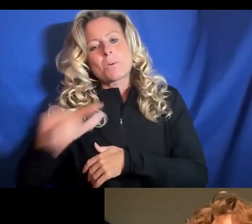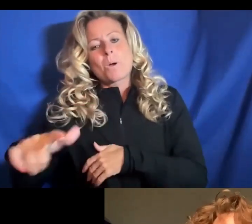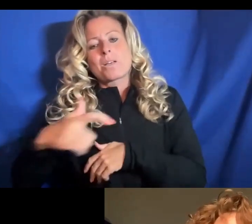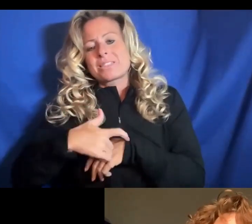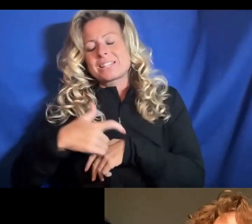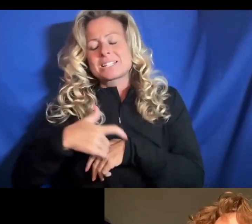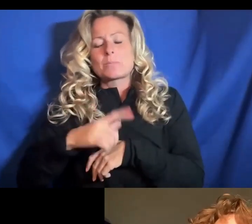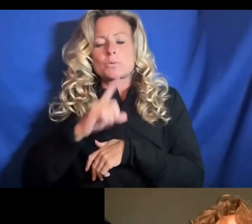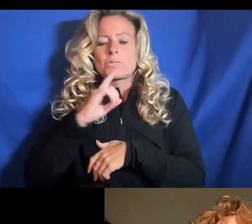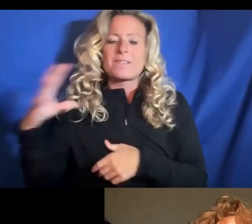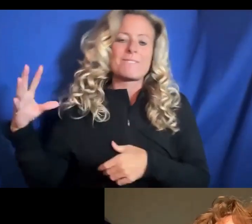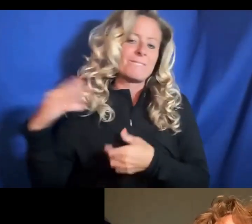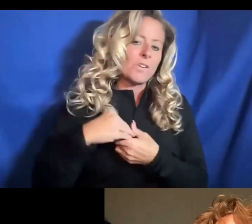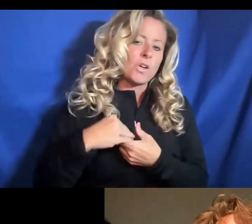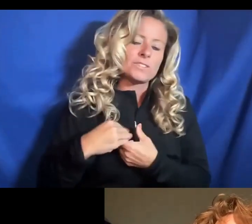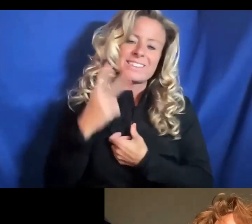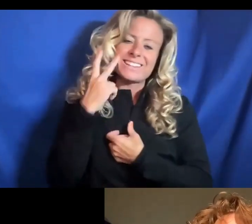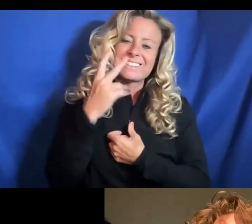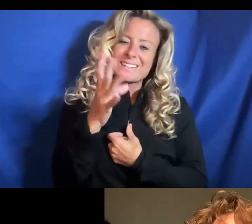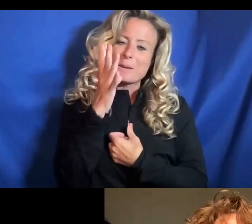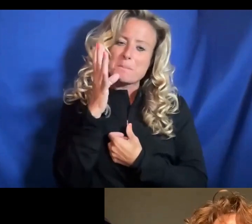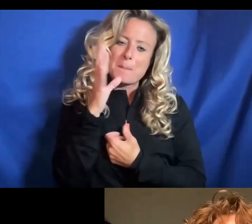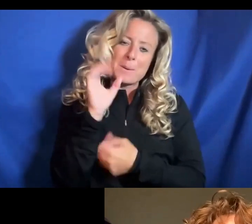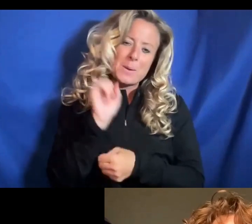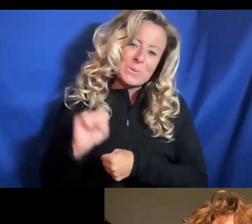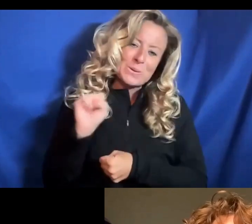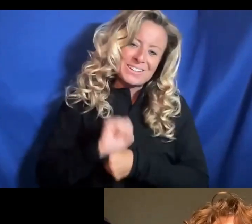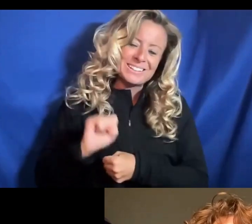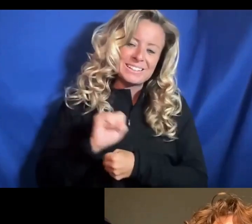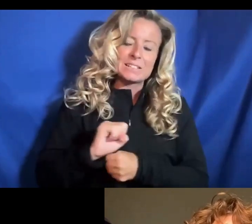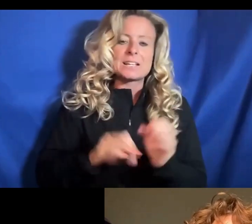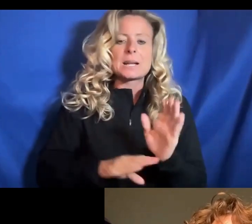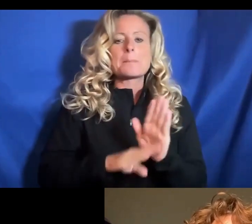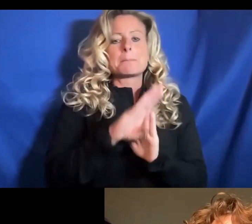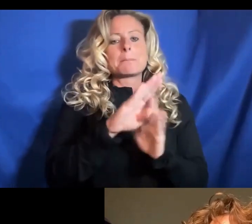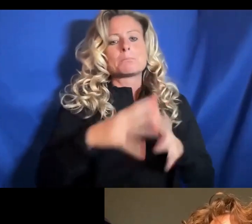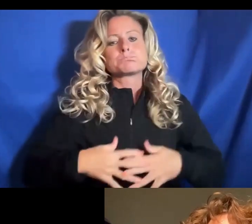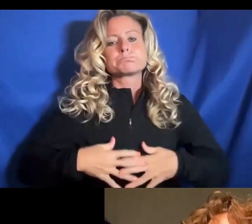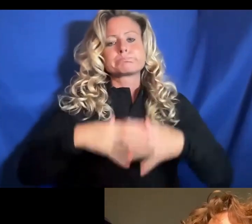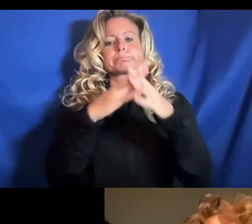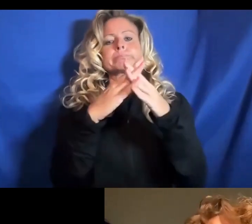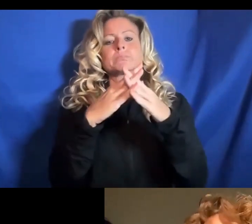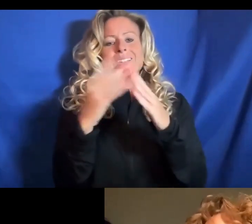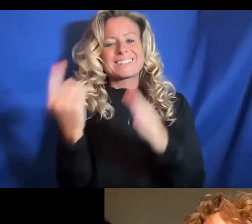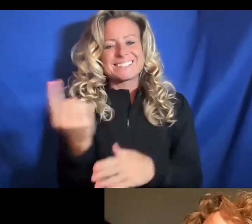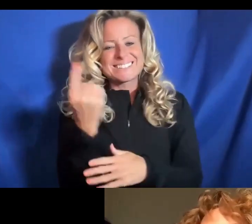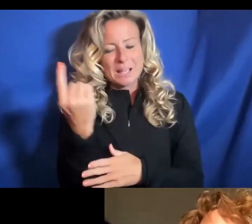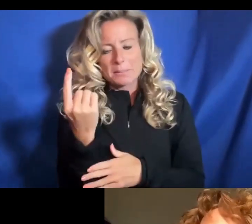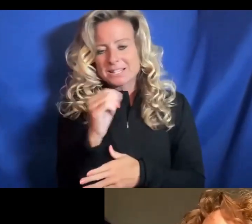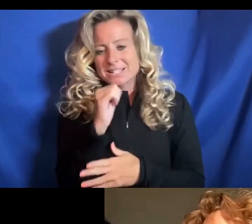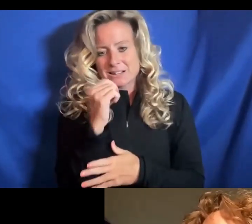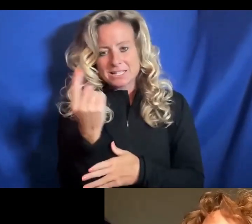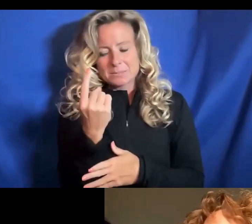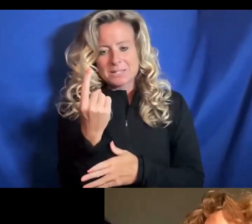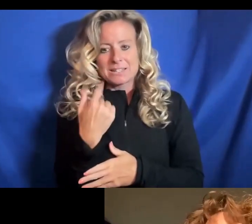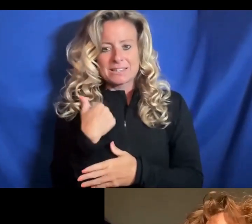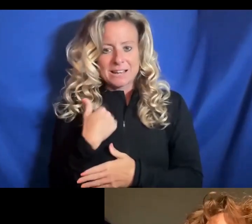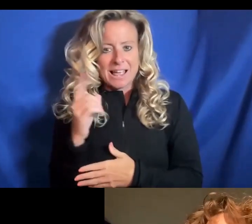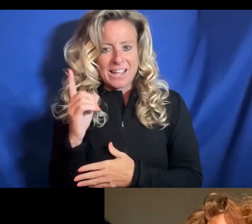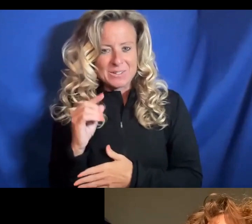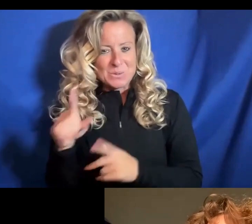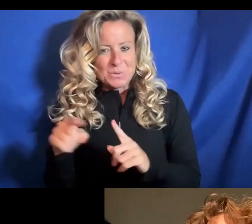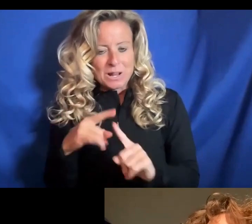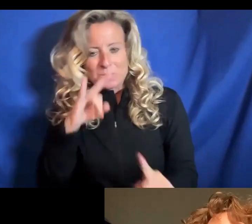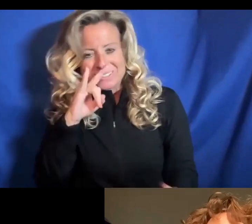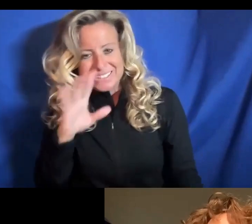super, super involved, and they get to see their mommy working and building something. And it's not something that I got to do as a